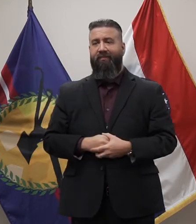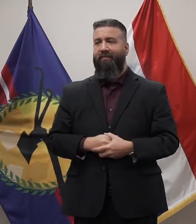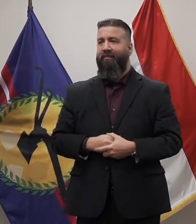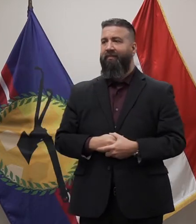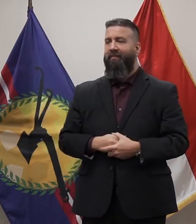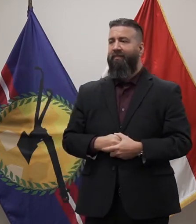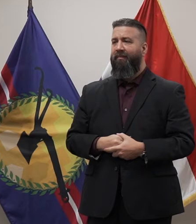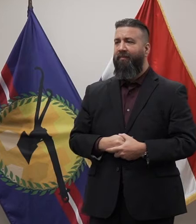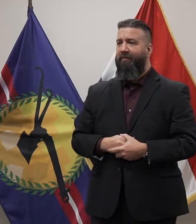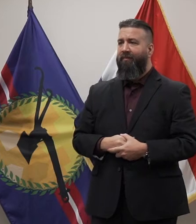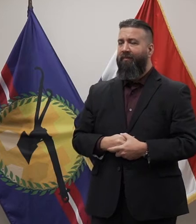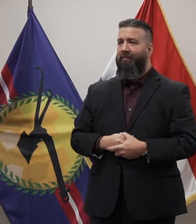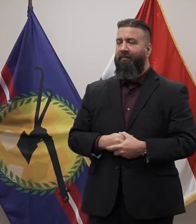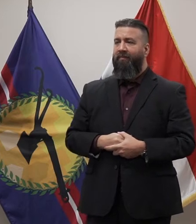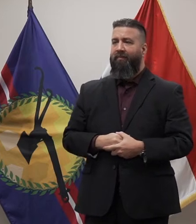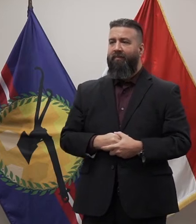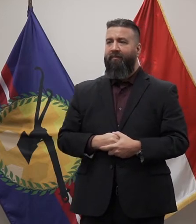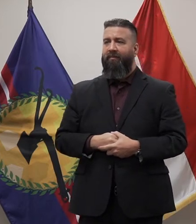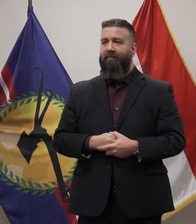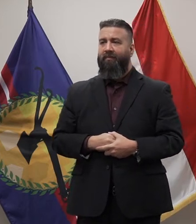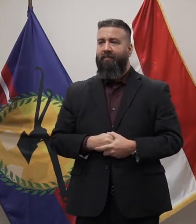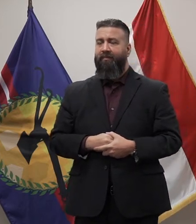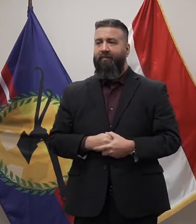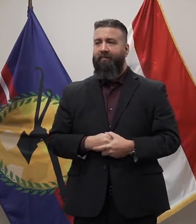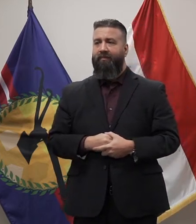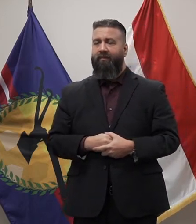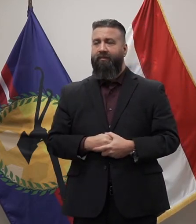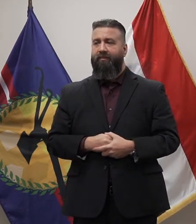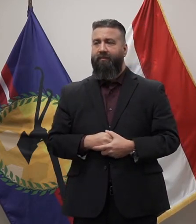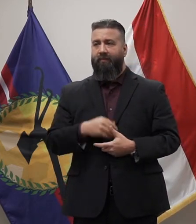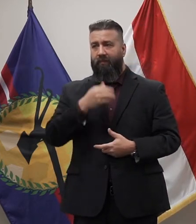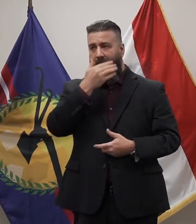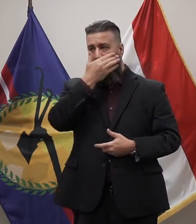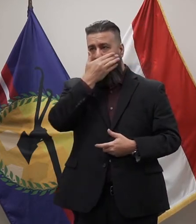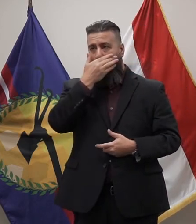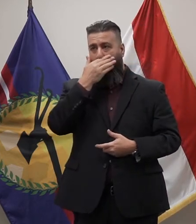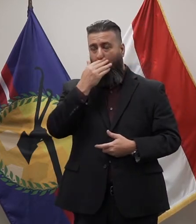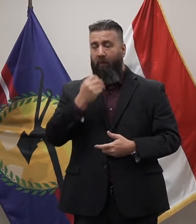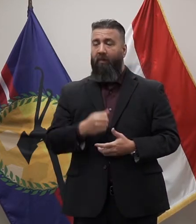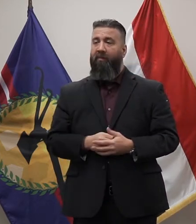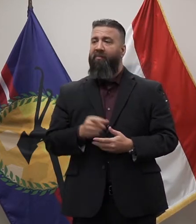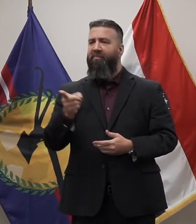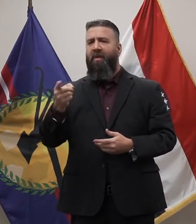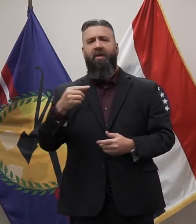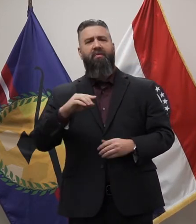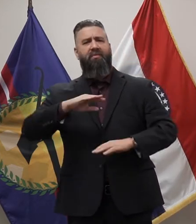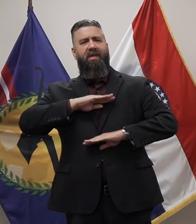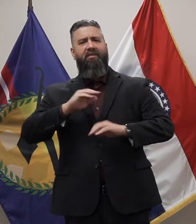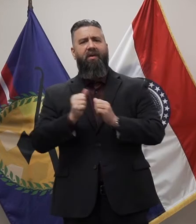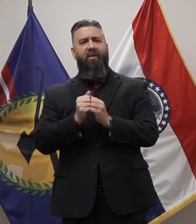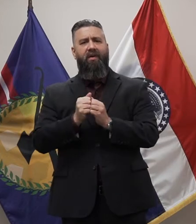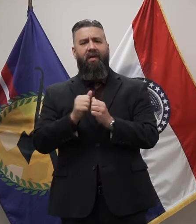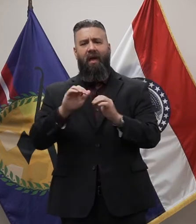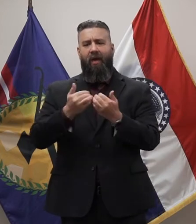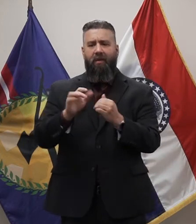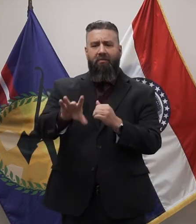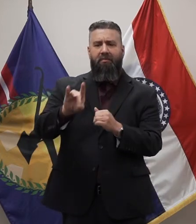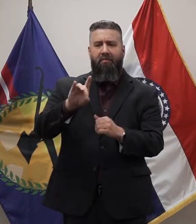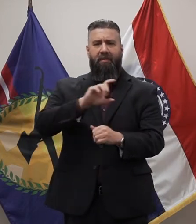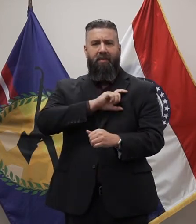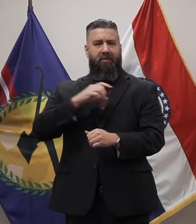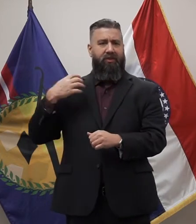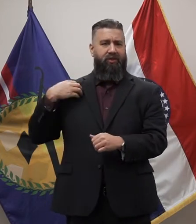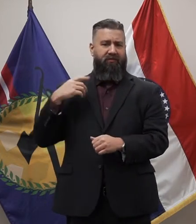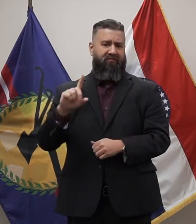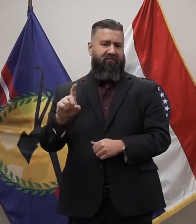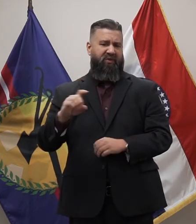Dr. Page, are you satisfied with the selection process regarding the police chief? Was there anything there that made you uncomfortable, or are you satisfied where we're at and where we're